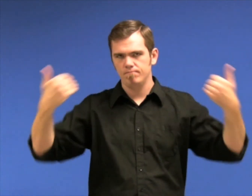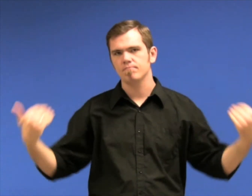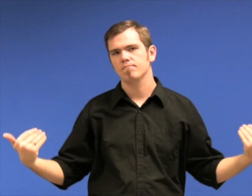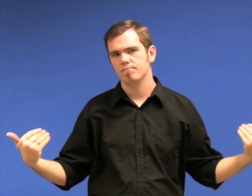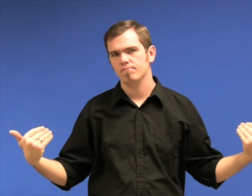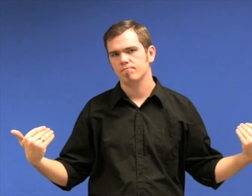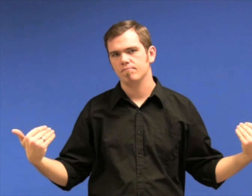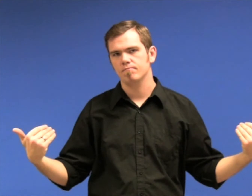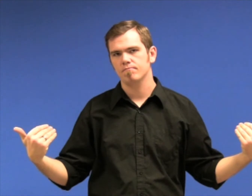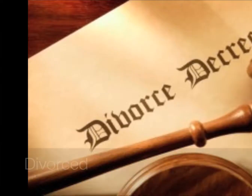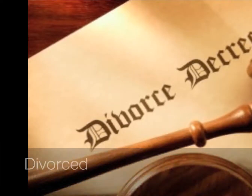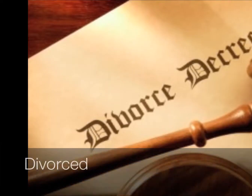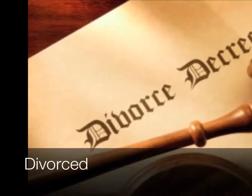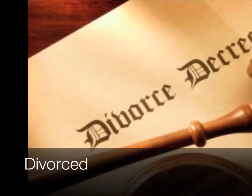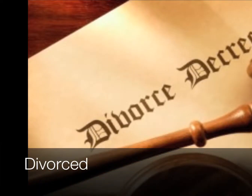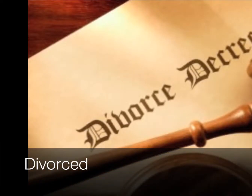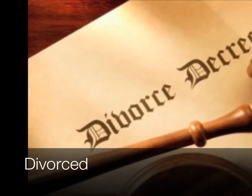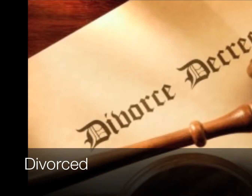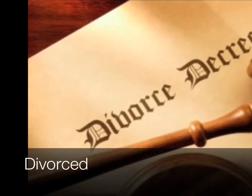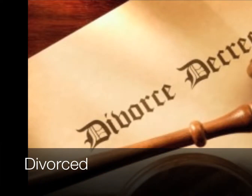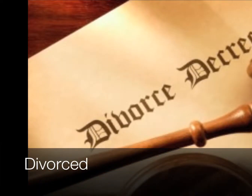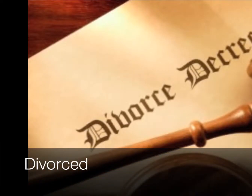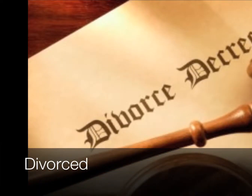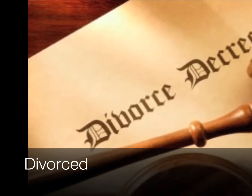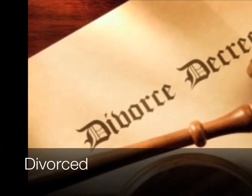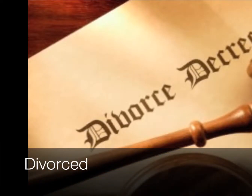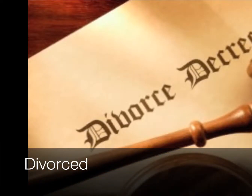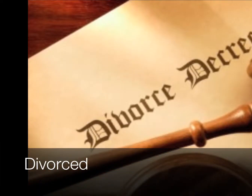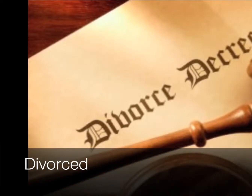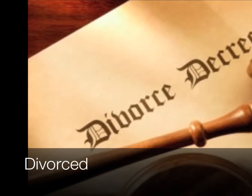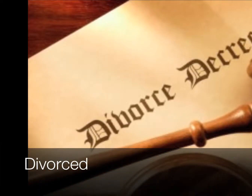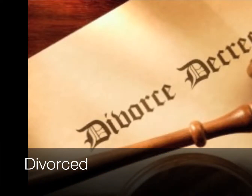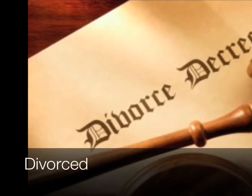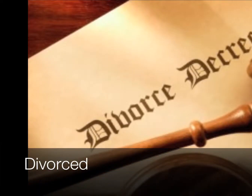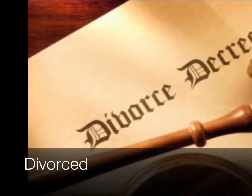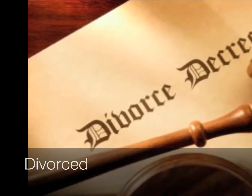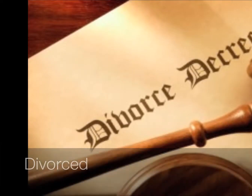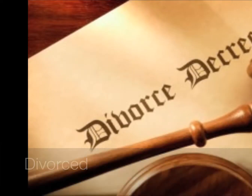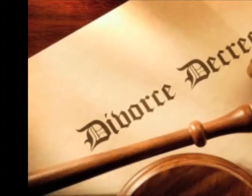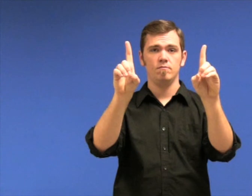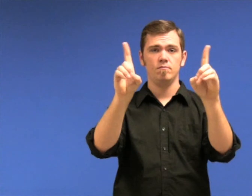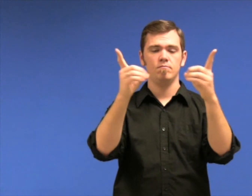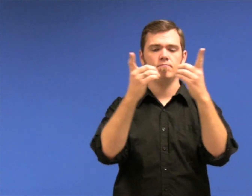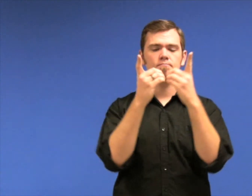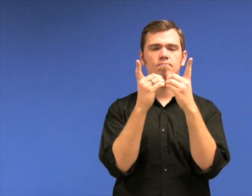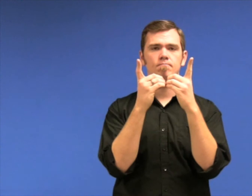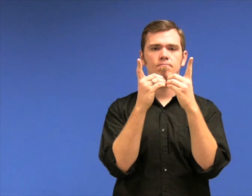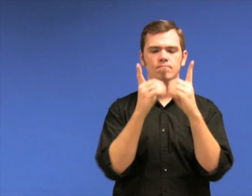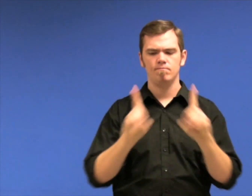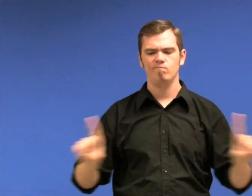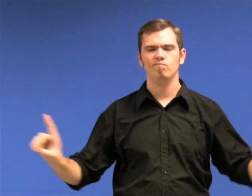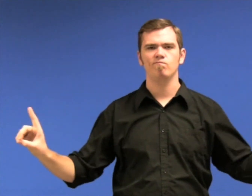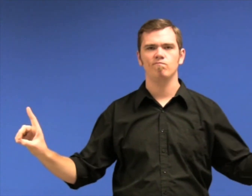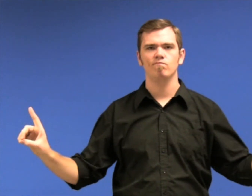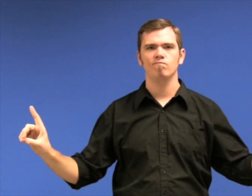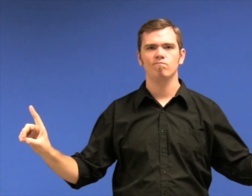Separated. Now the sign for divorced or divorce is two D hands and they separate